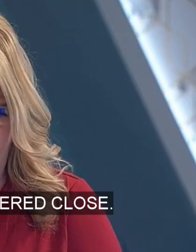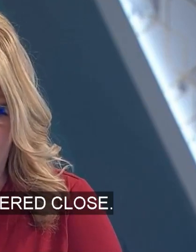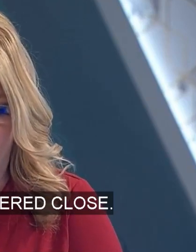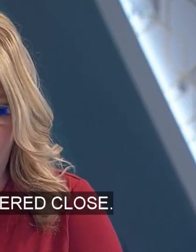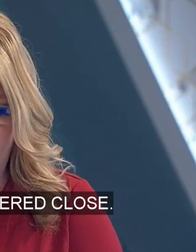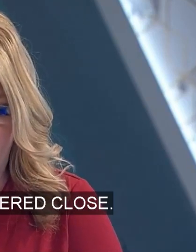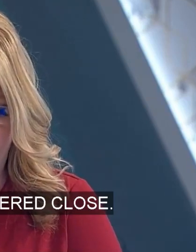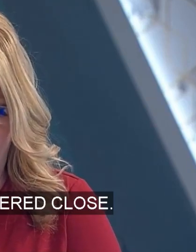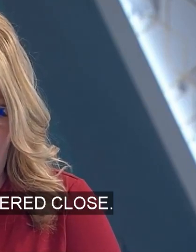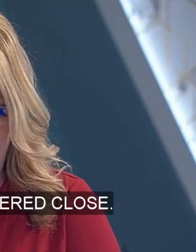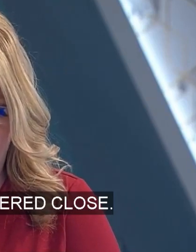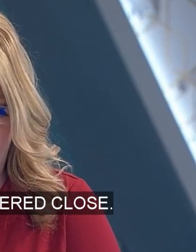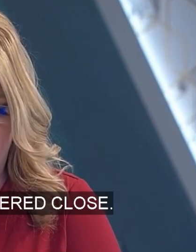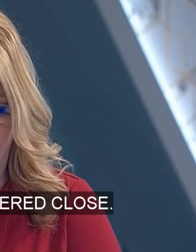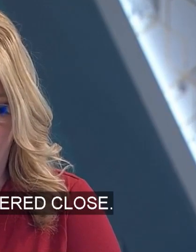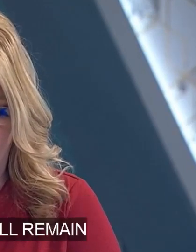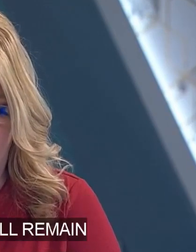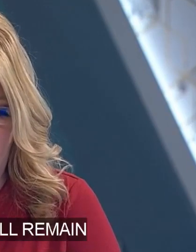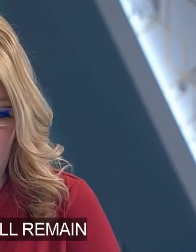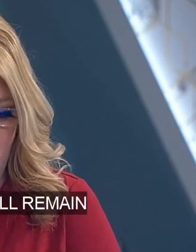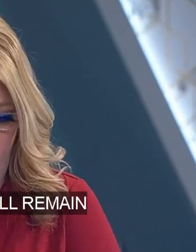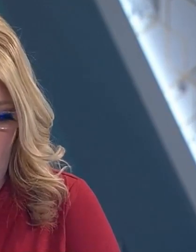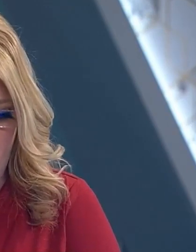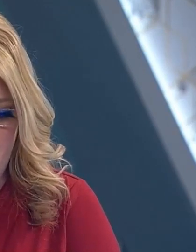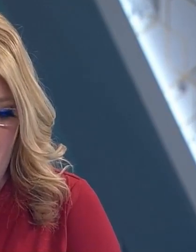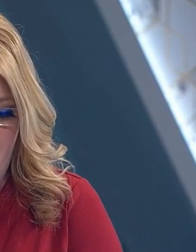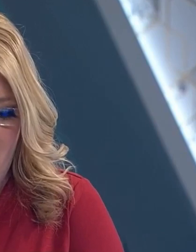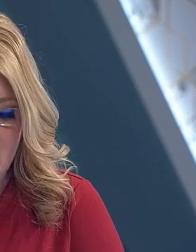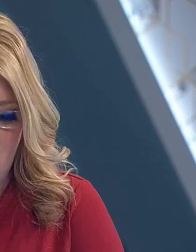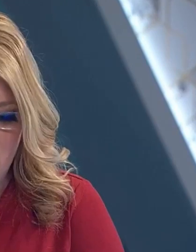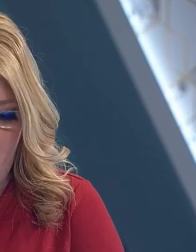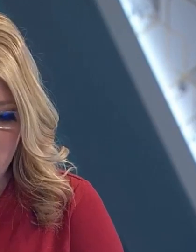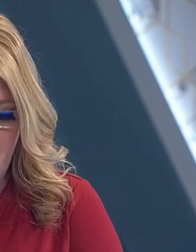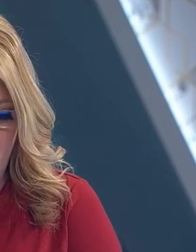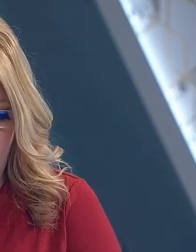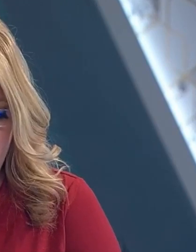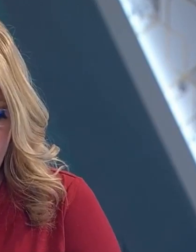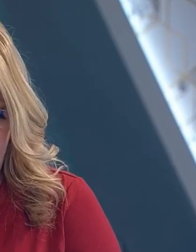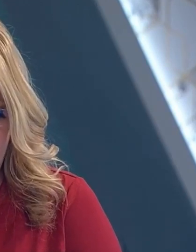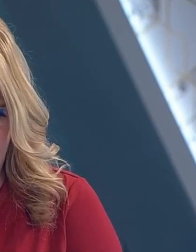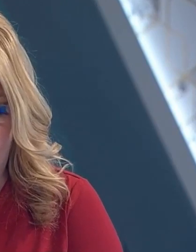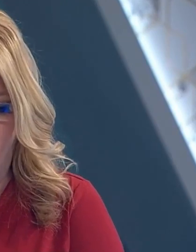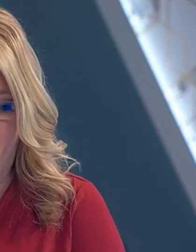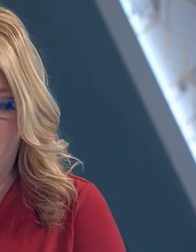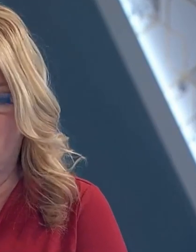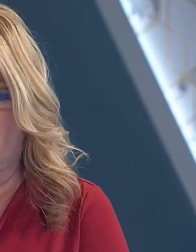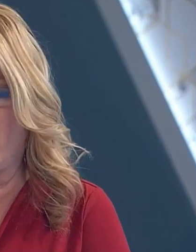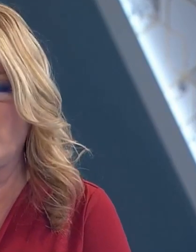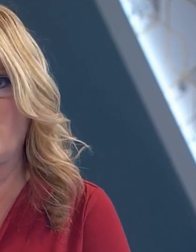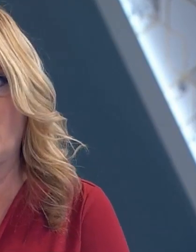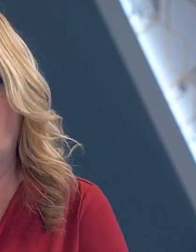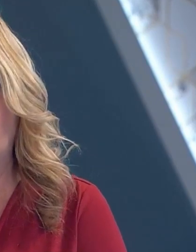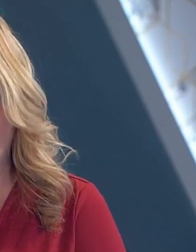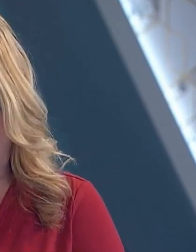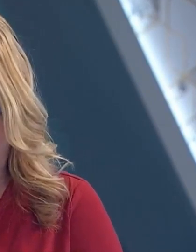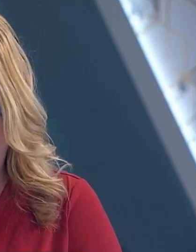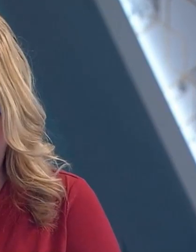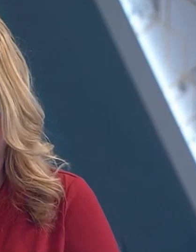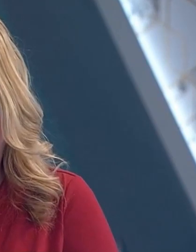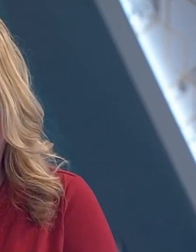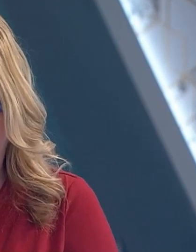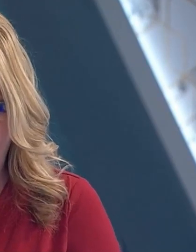online, and the driver test locations will remain closed. He's also asking the legislature to grant a grace period